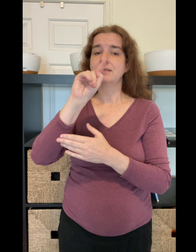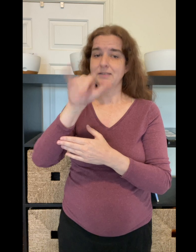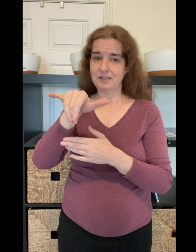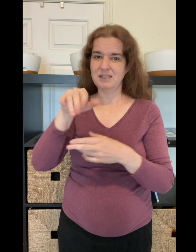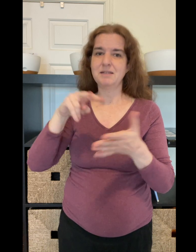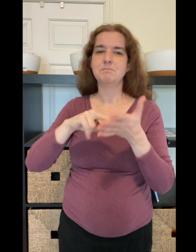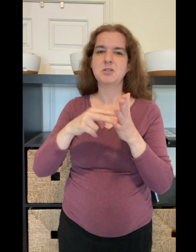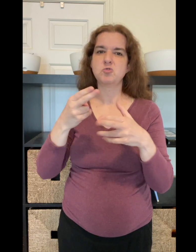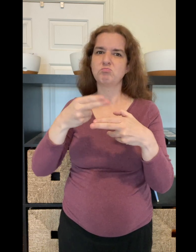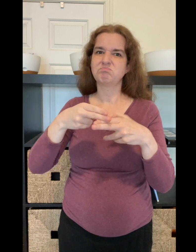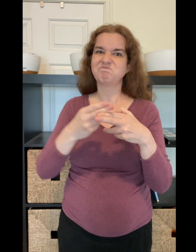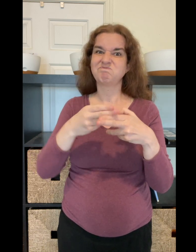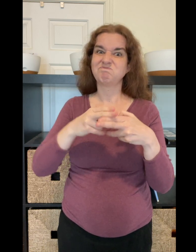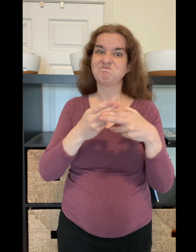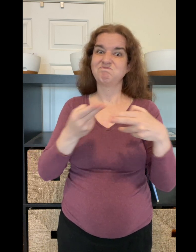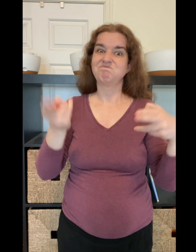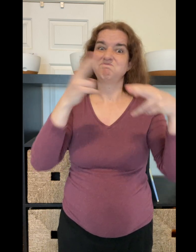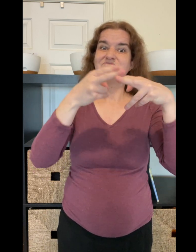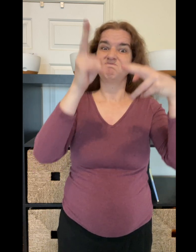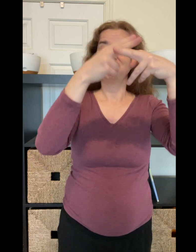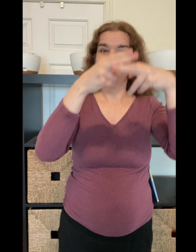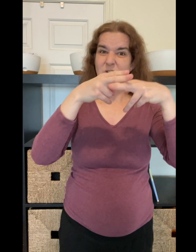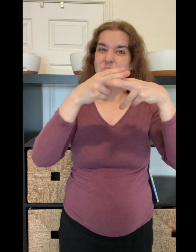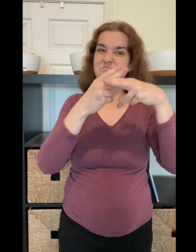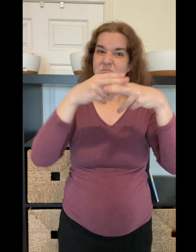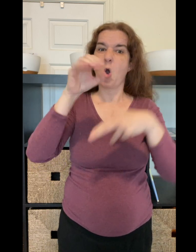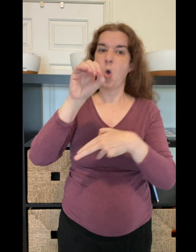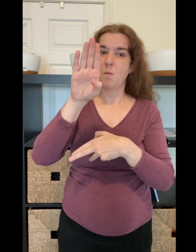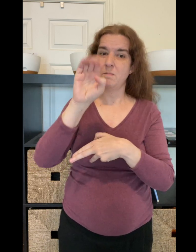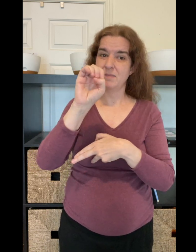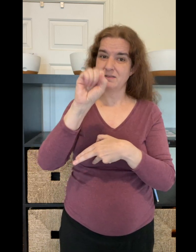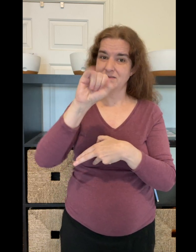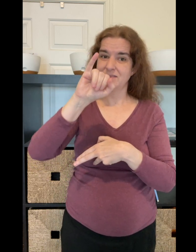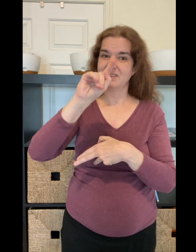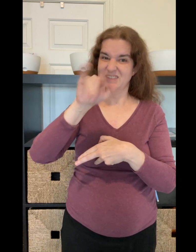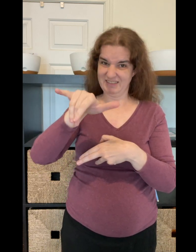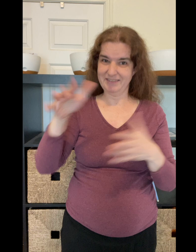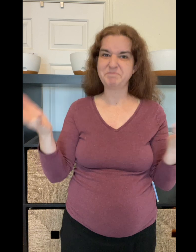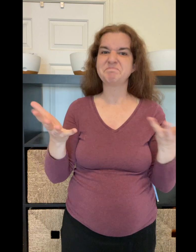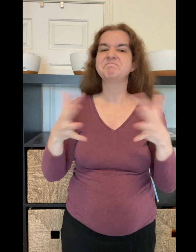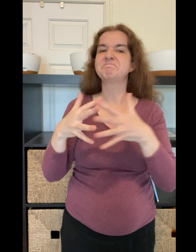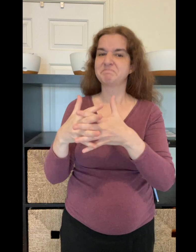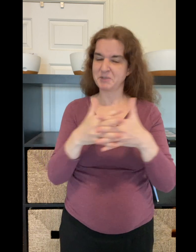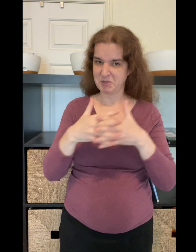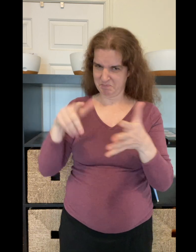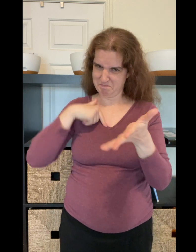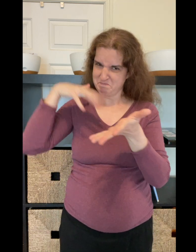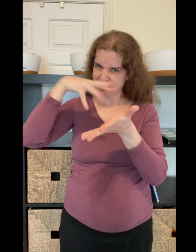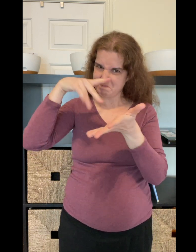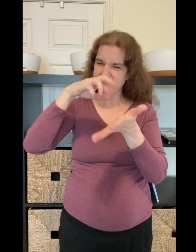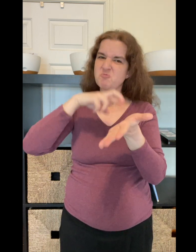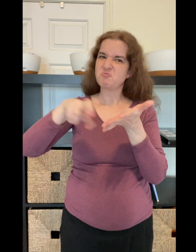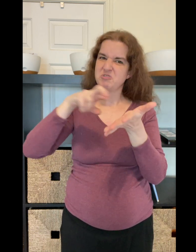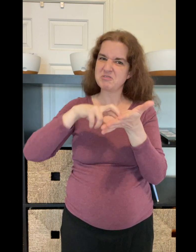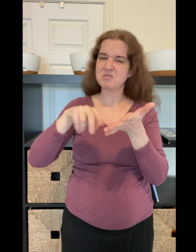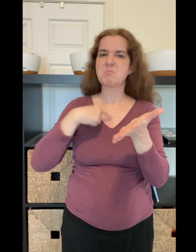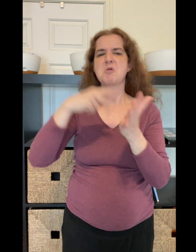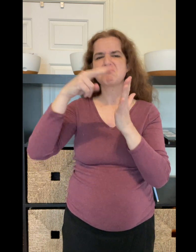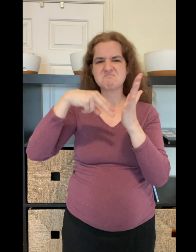to obesity. That means like weight gain, very high weight obesity here in America. I've been studying about that and